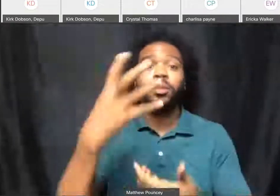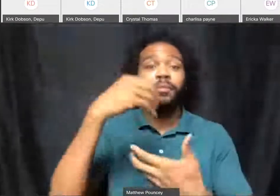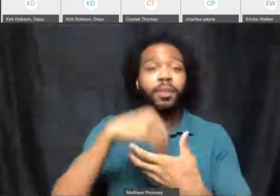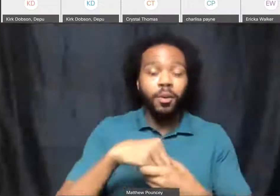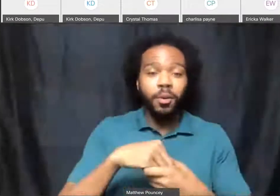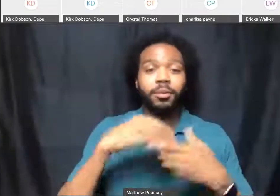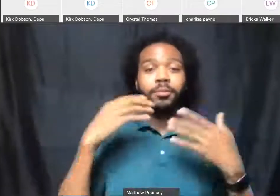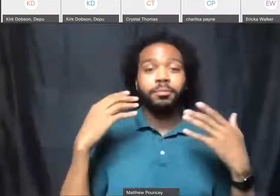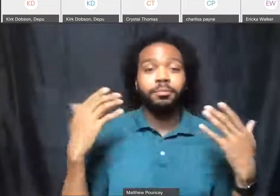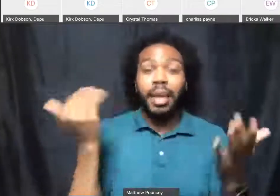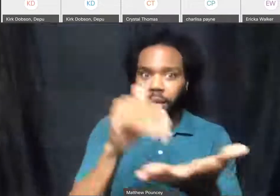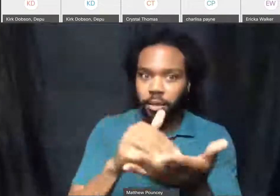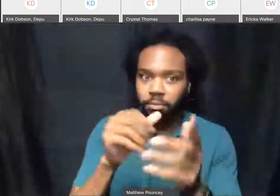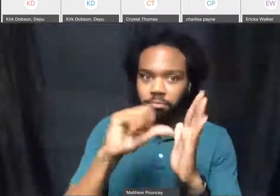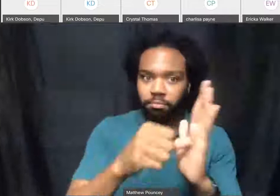it's,